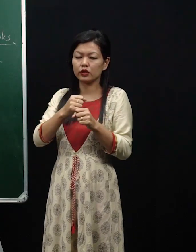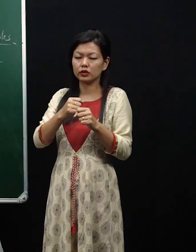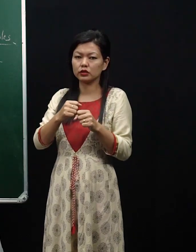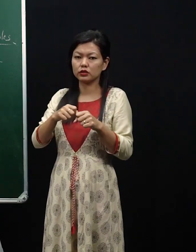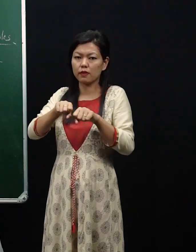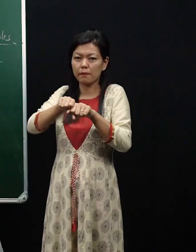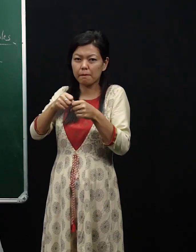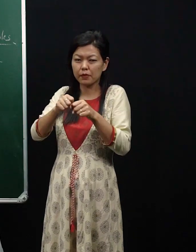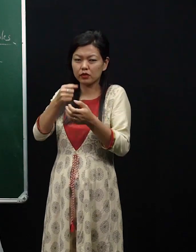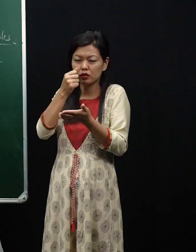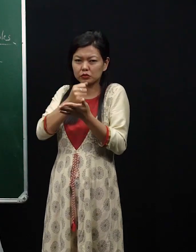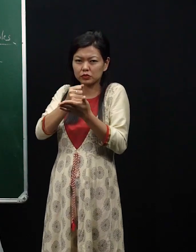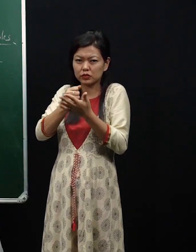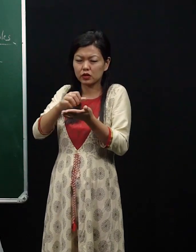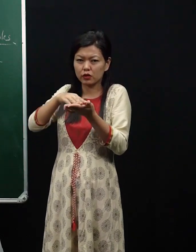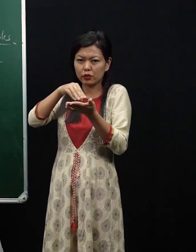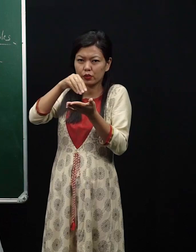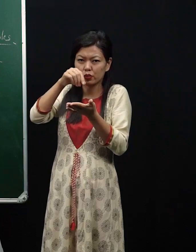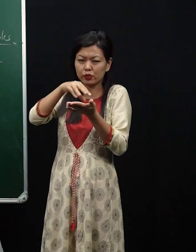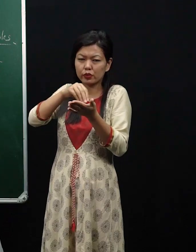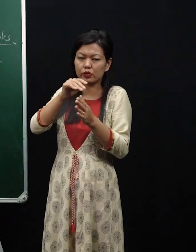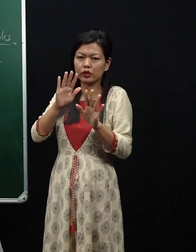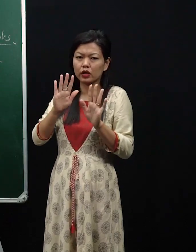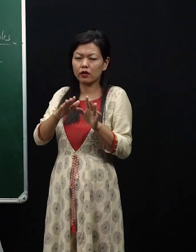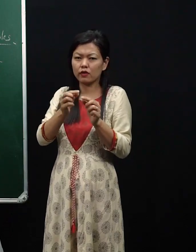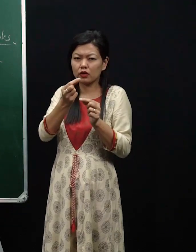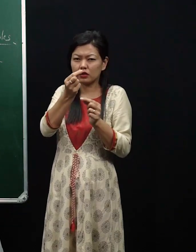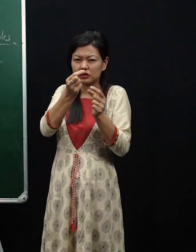an invisible particle, okay. And